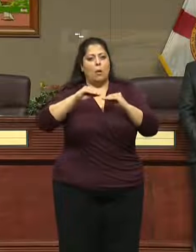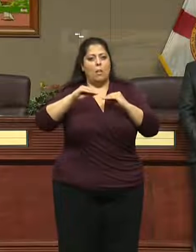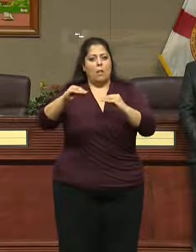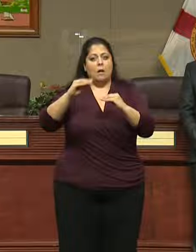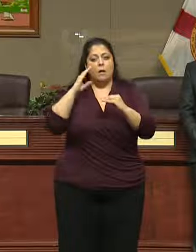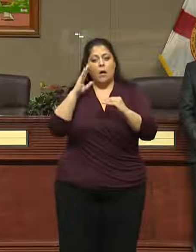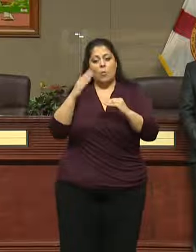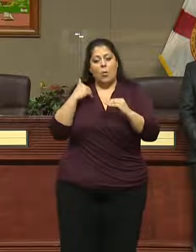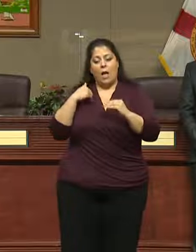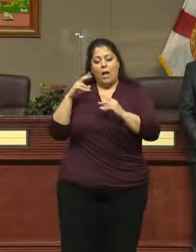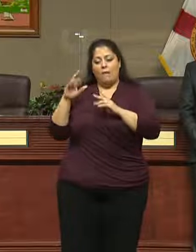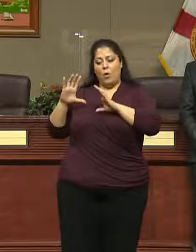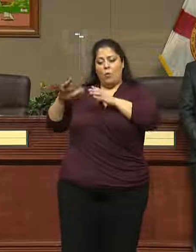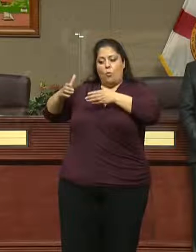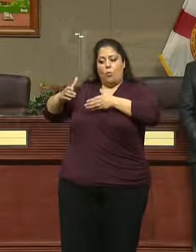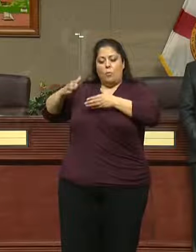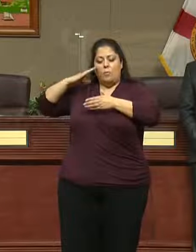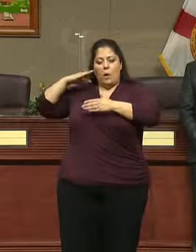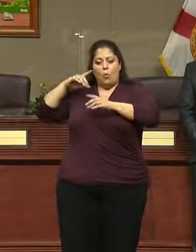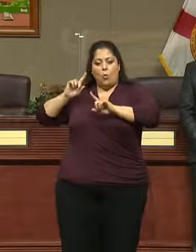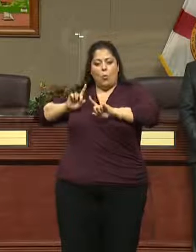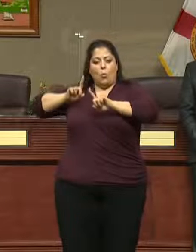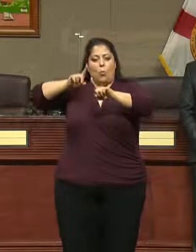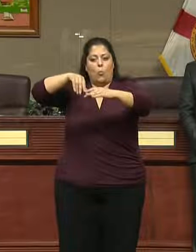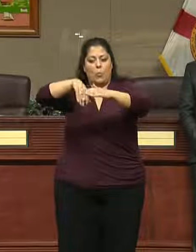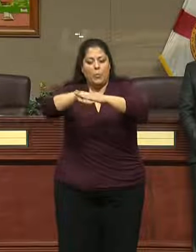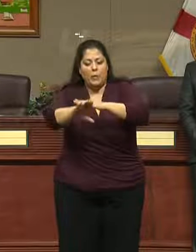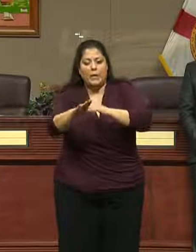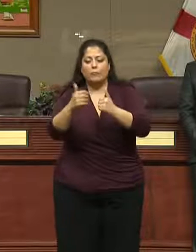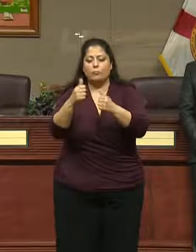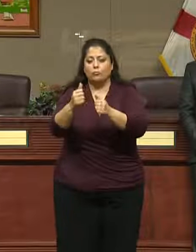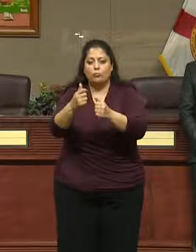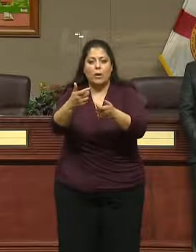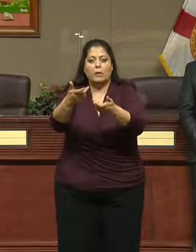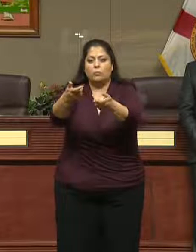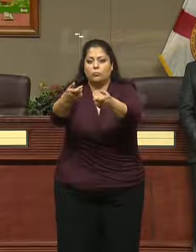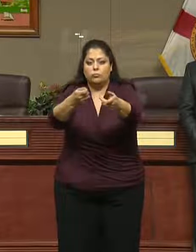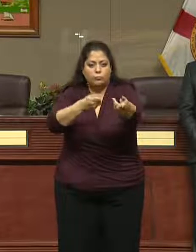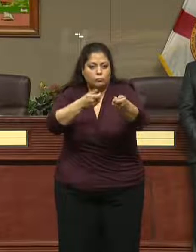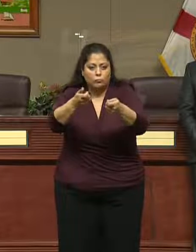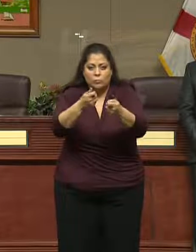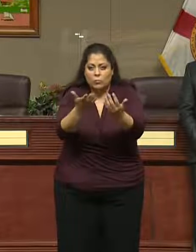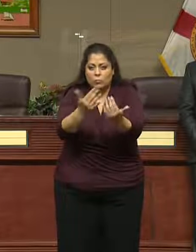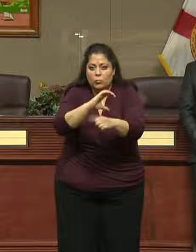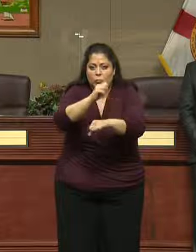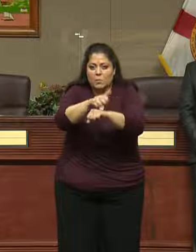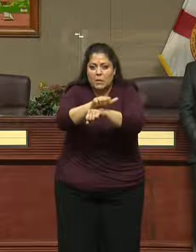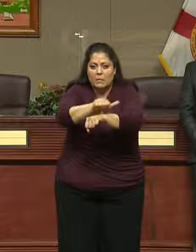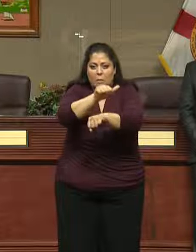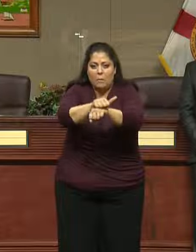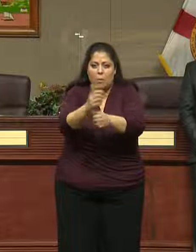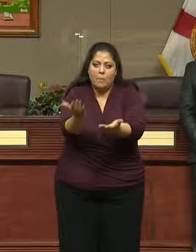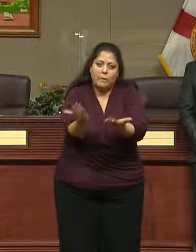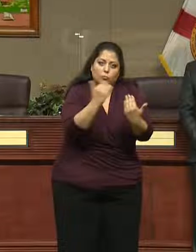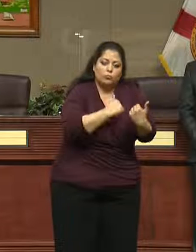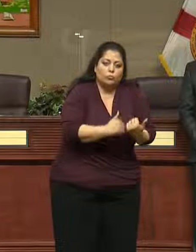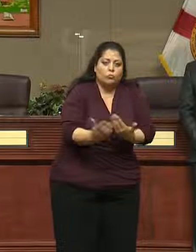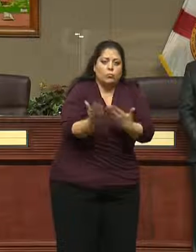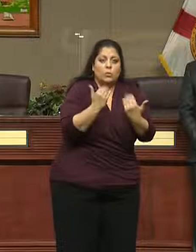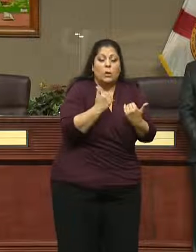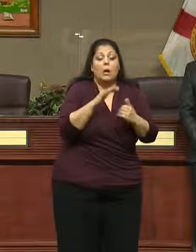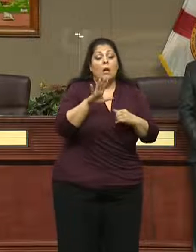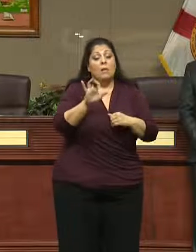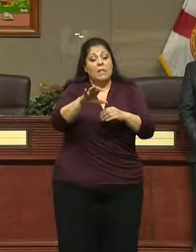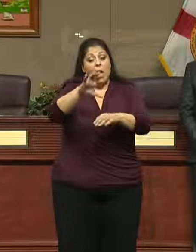surrounding communities of the spoke sites to try to bring people into the appointments. And again, it's going to take